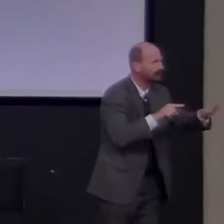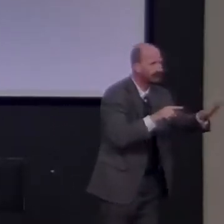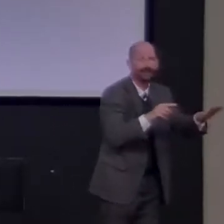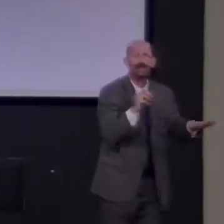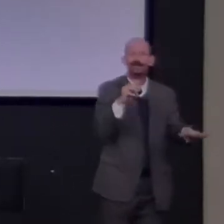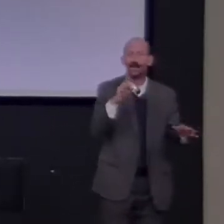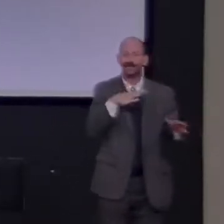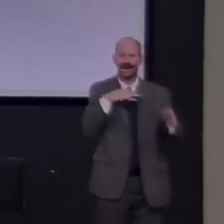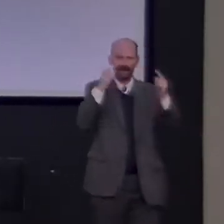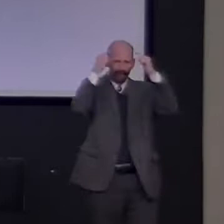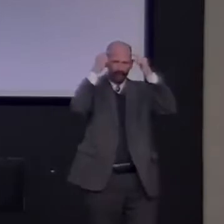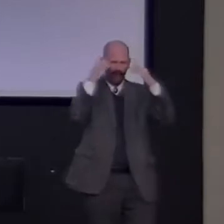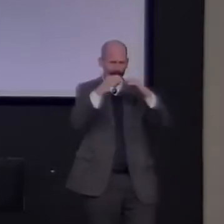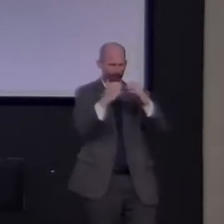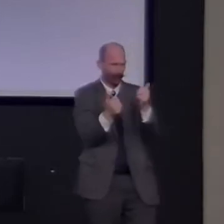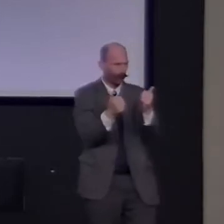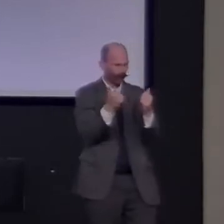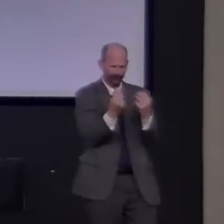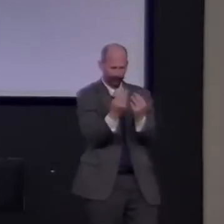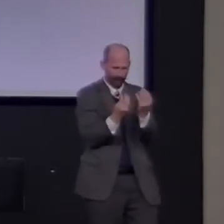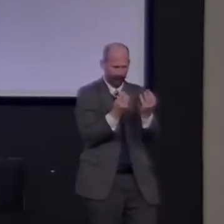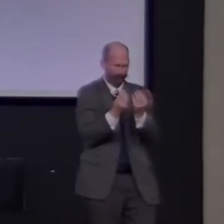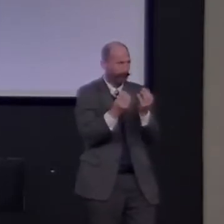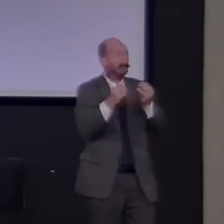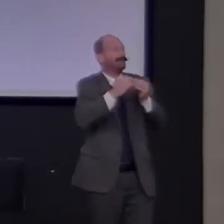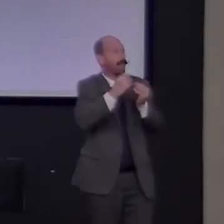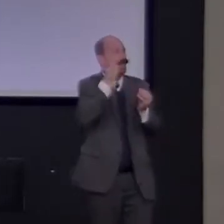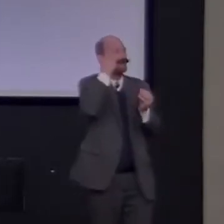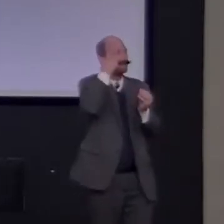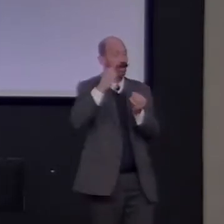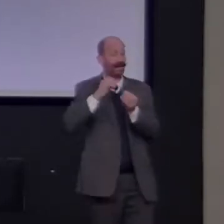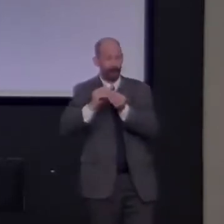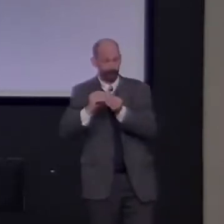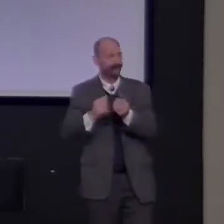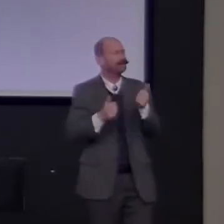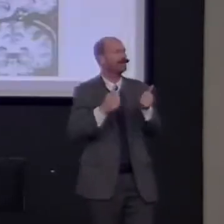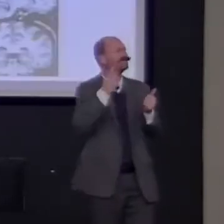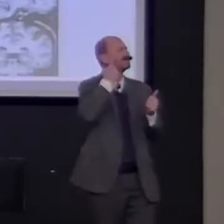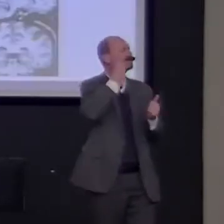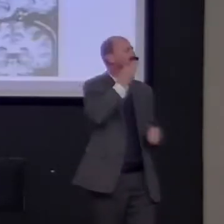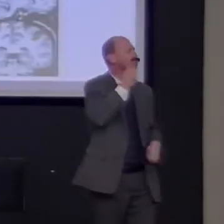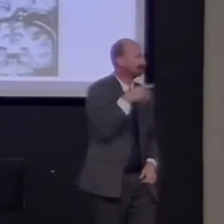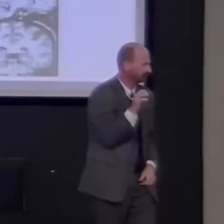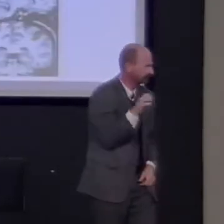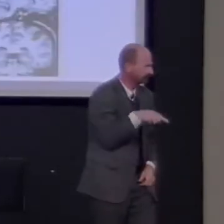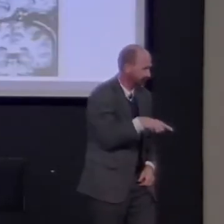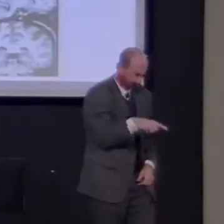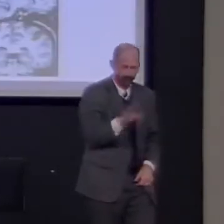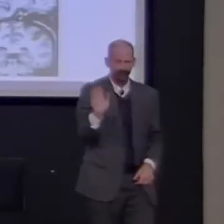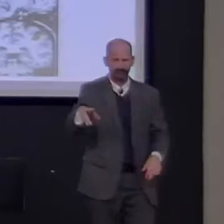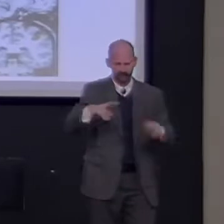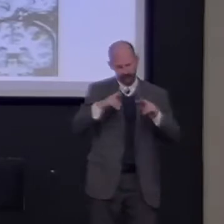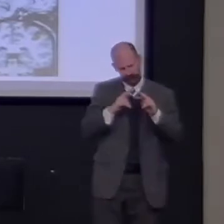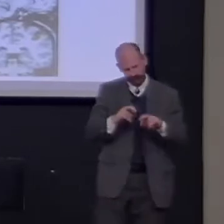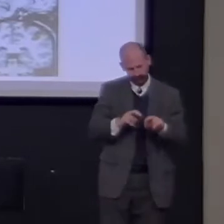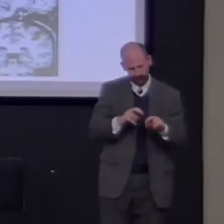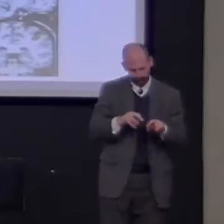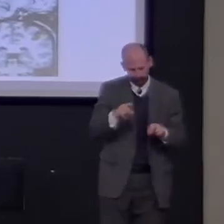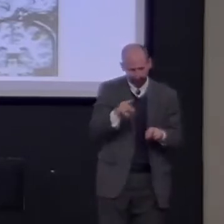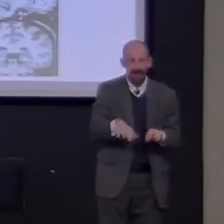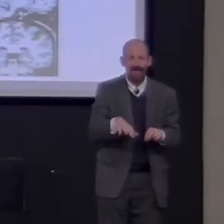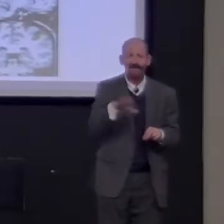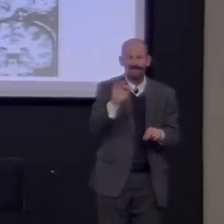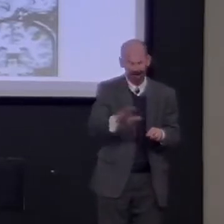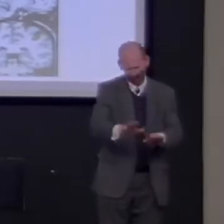regions are more activated by the shape and number compared to the shape and change. And what she found, she looked at this in both adults and